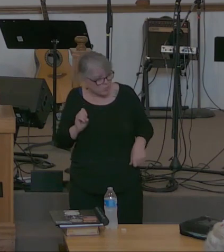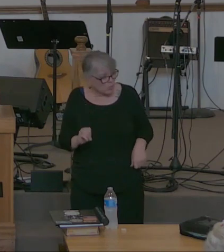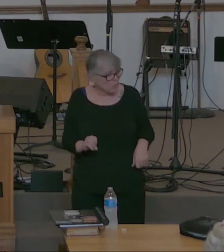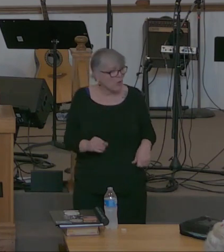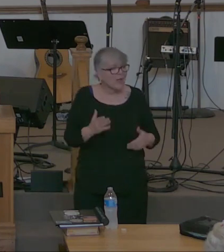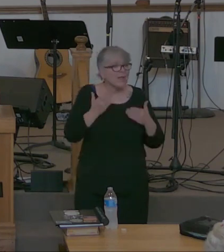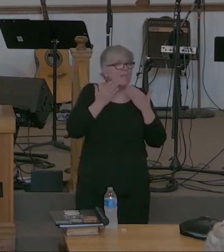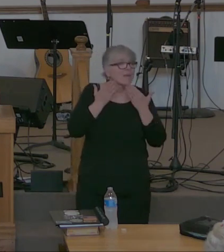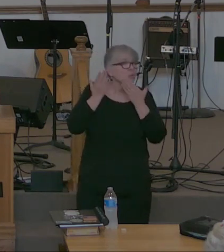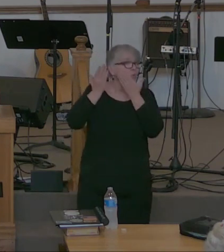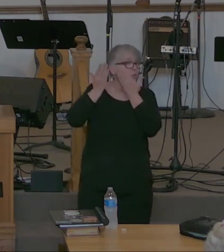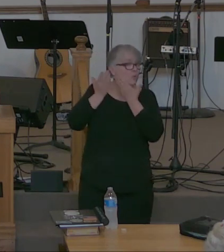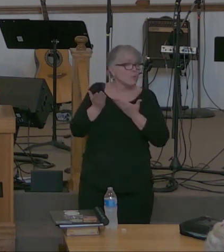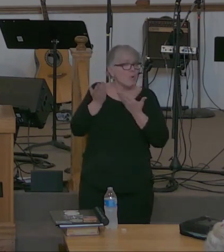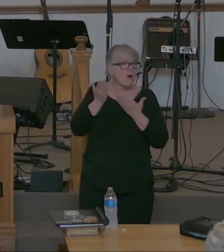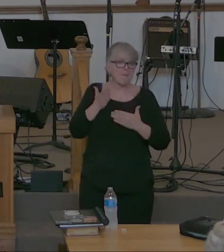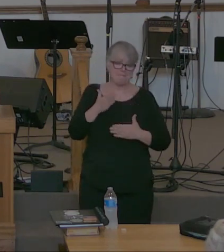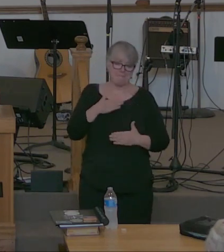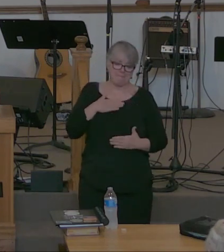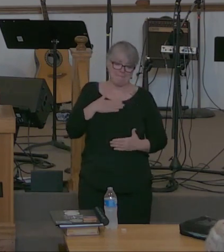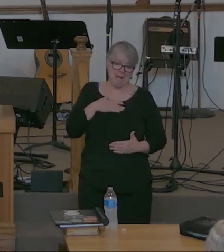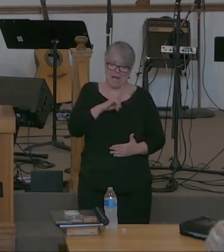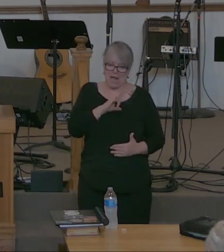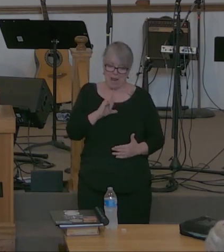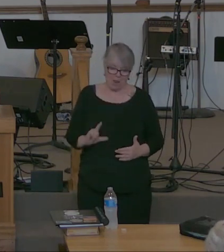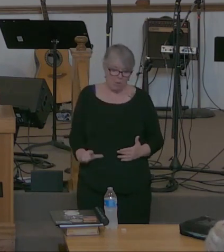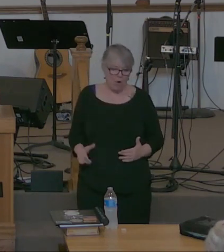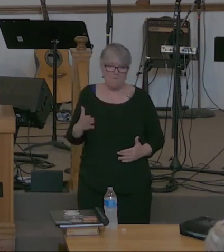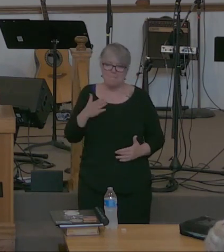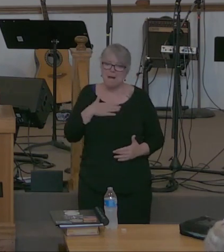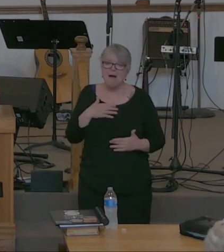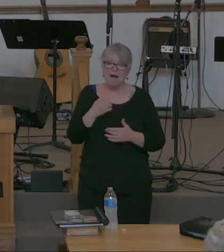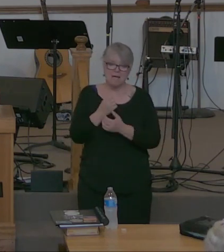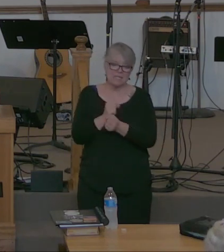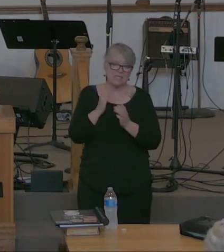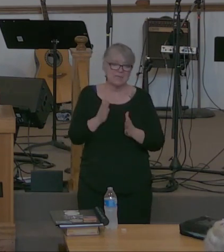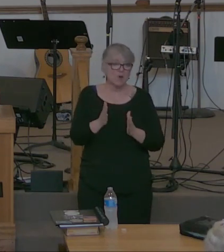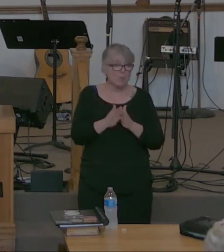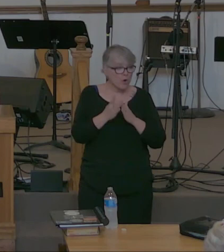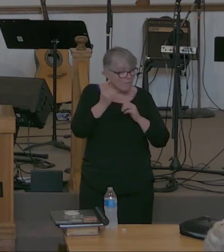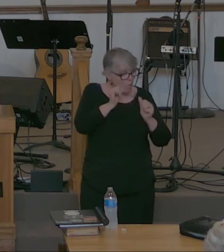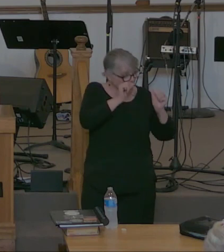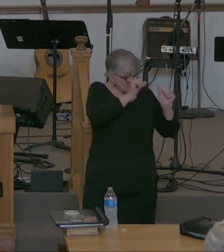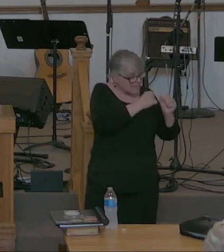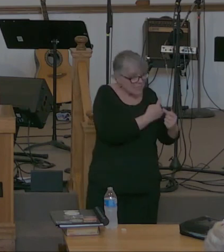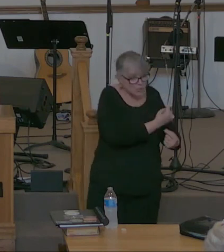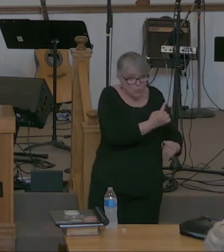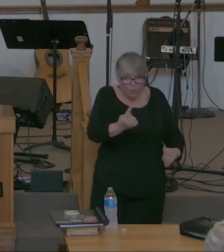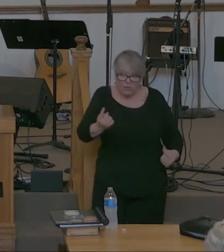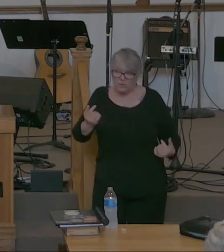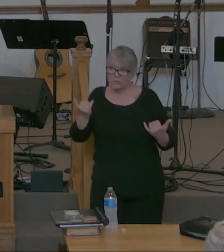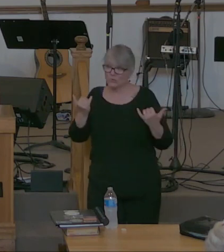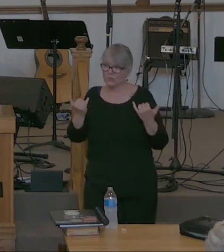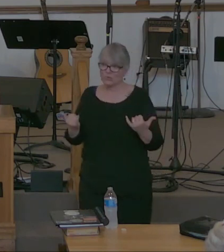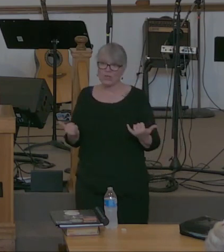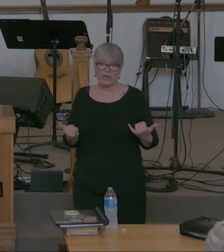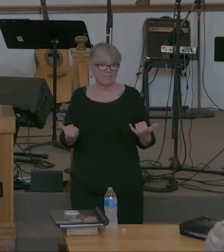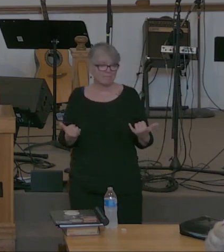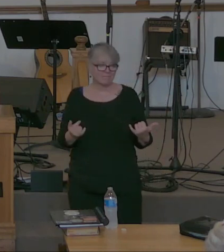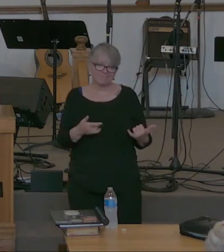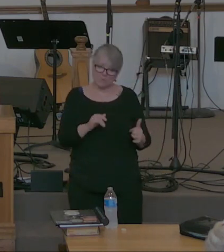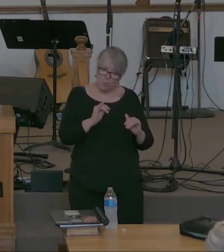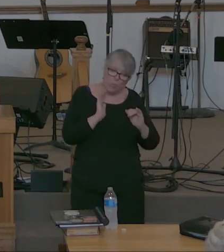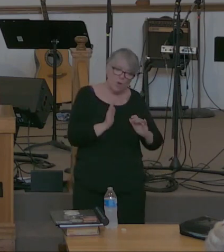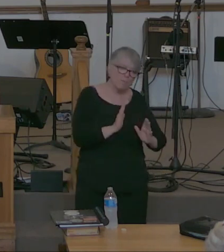you are my Lord and my Savior. And I just pray for each and every one in here tonight, Lord, that that is their